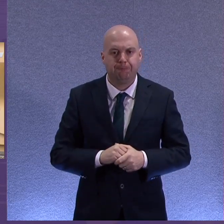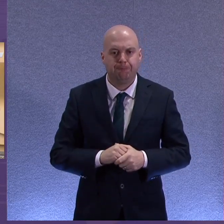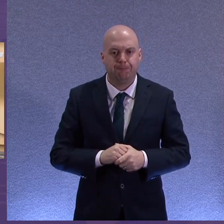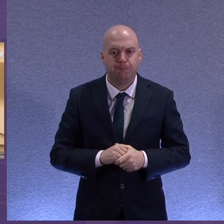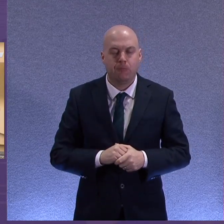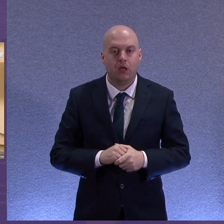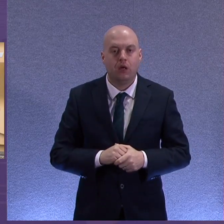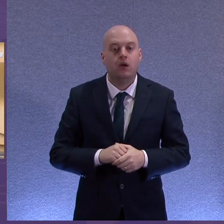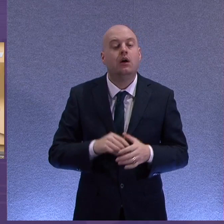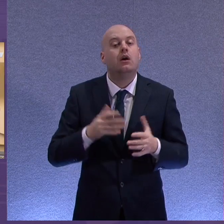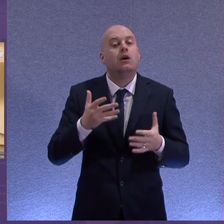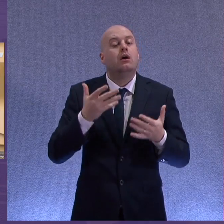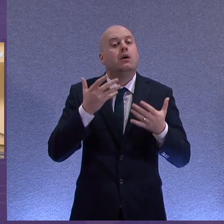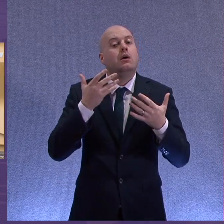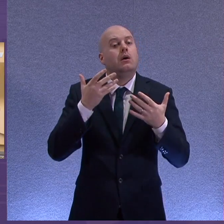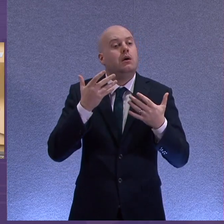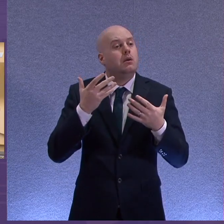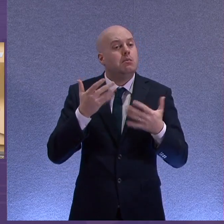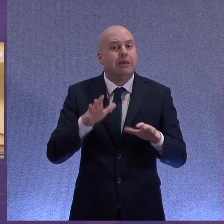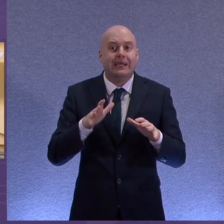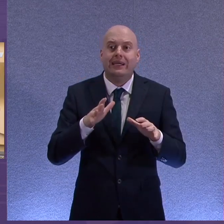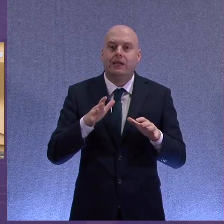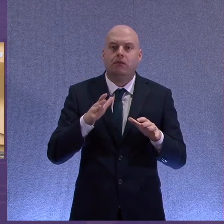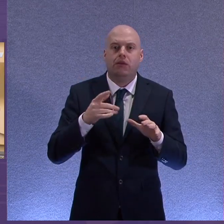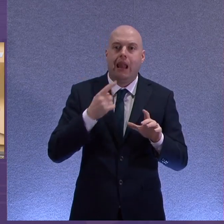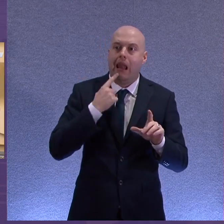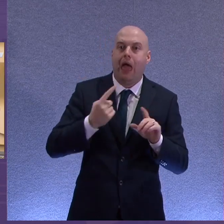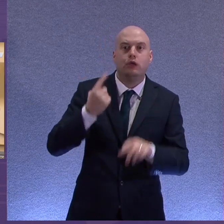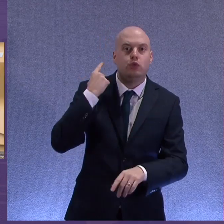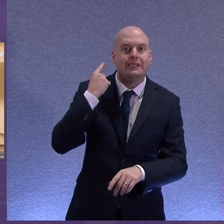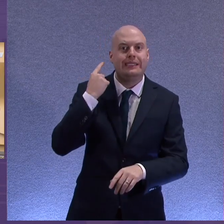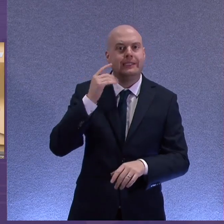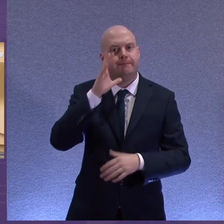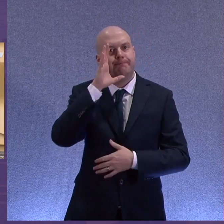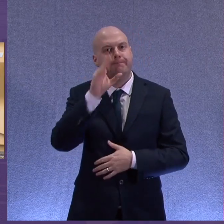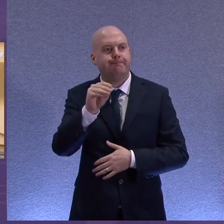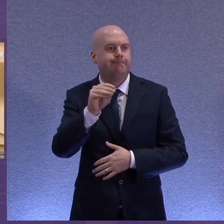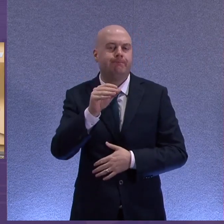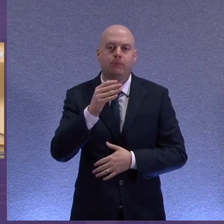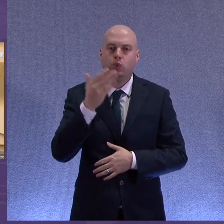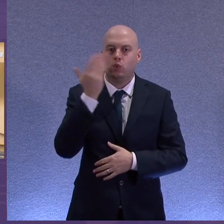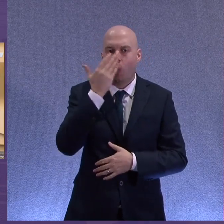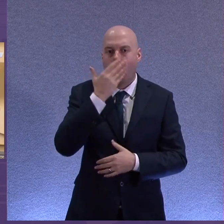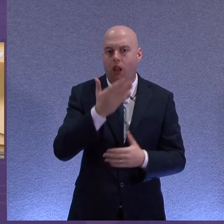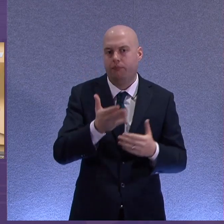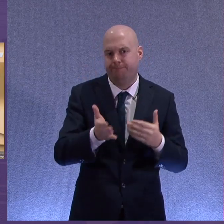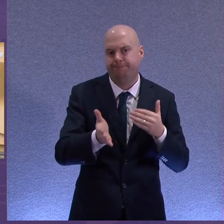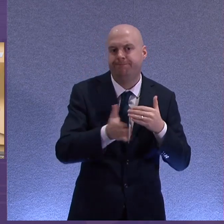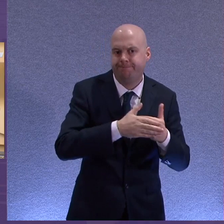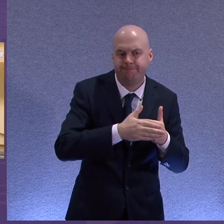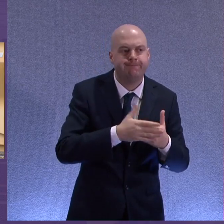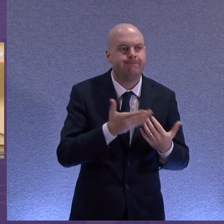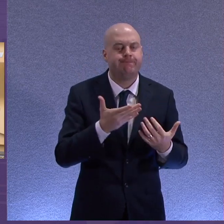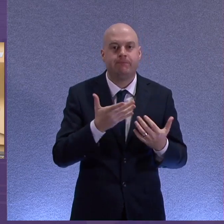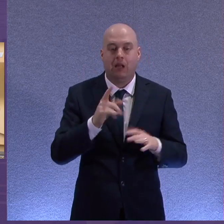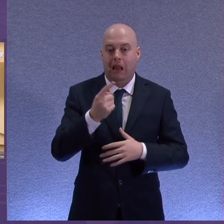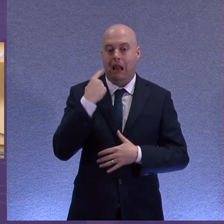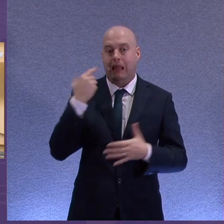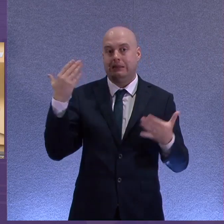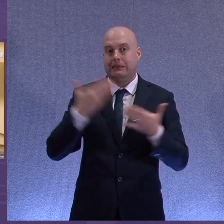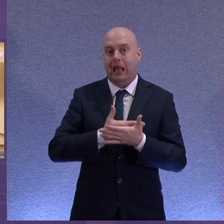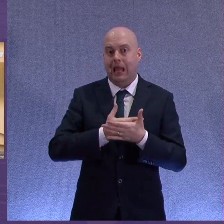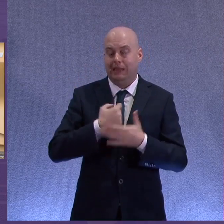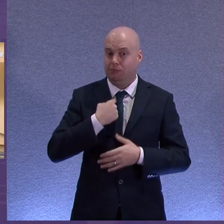measures that have been announced in recent days, from the school closures last week to last night's lockdown, are really, really difficult for every